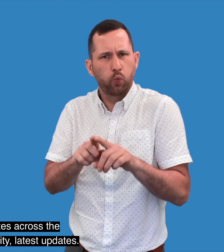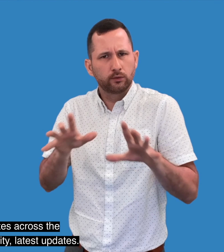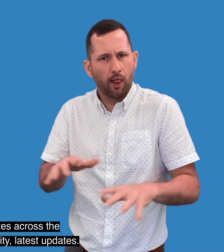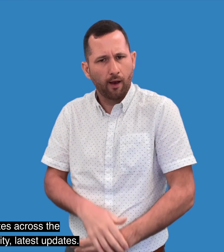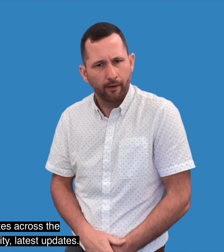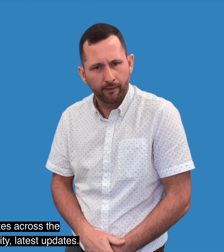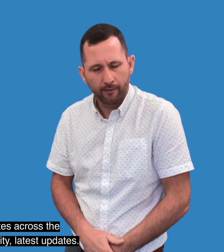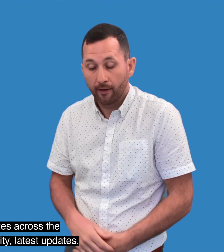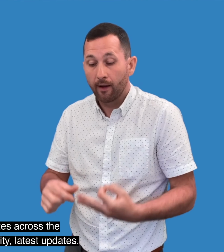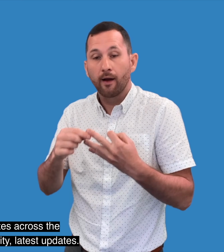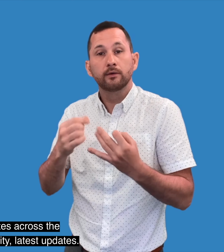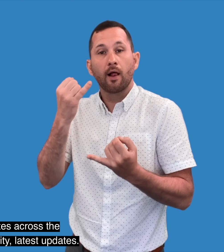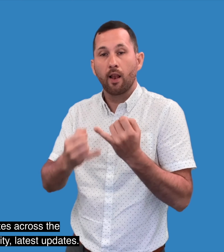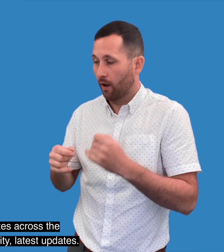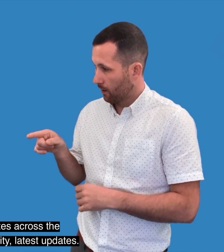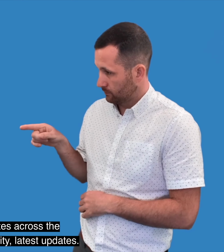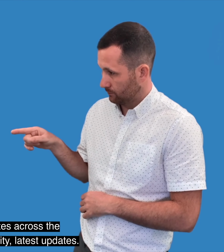Quotes across the community.